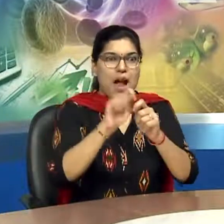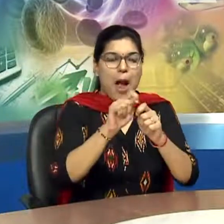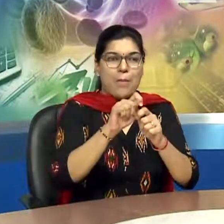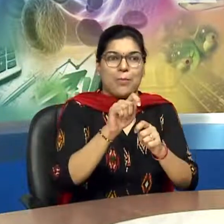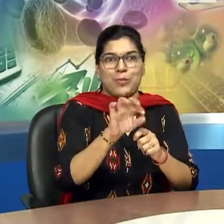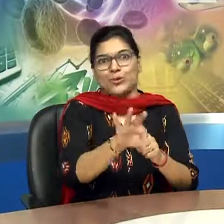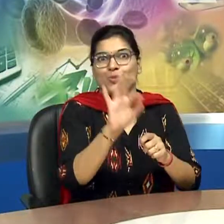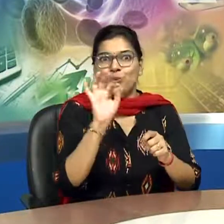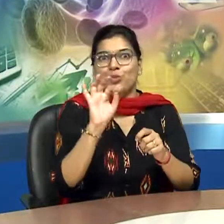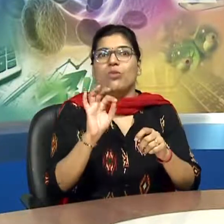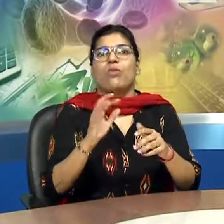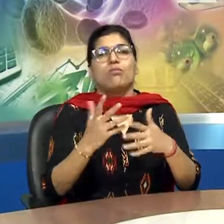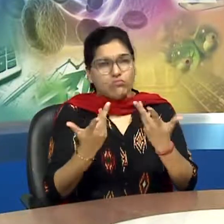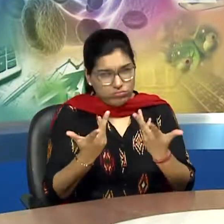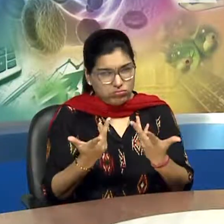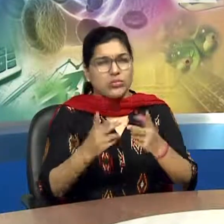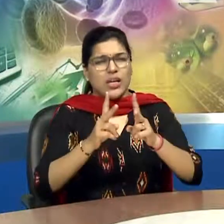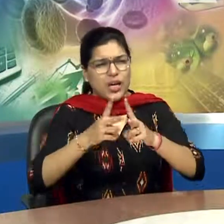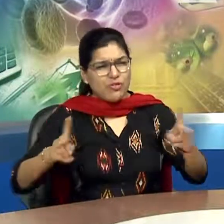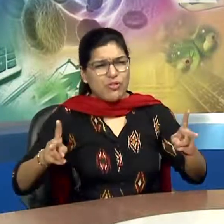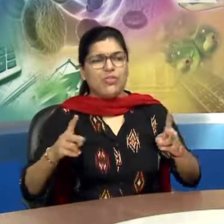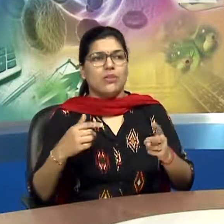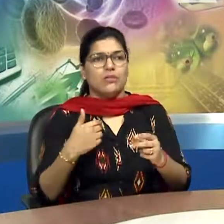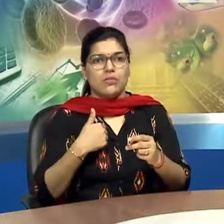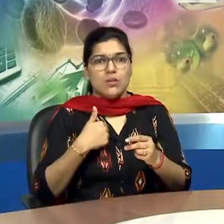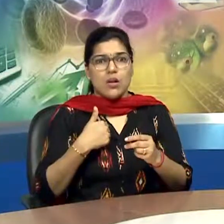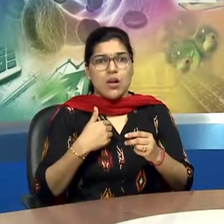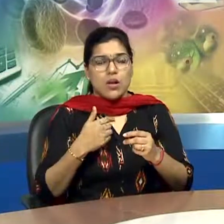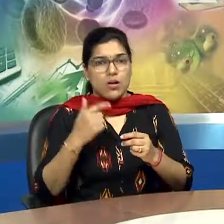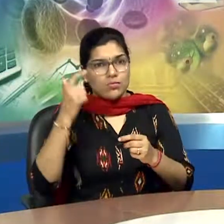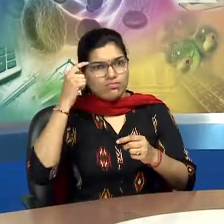to do this work. It can be anything.